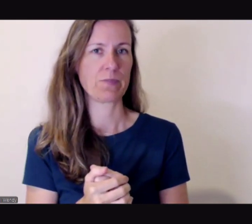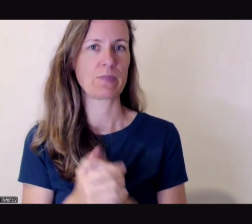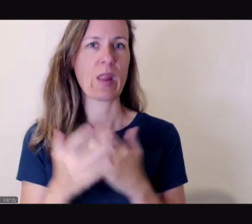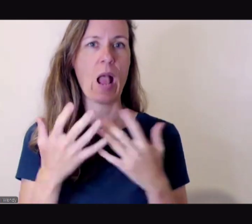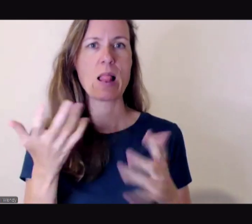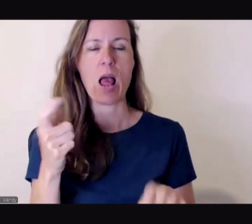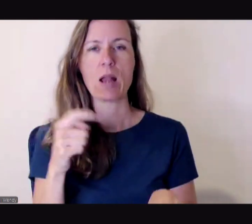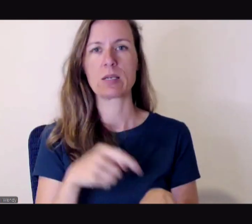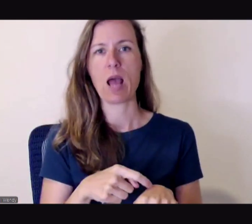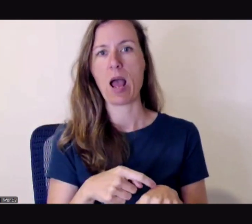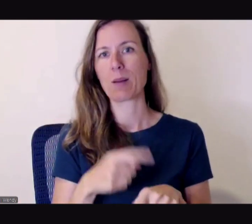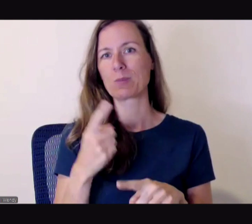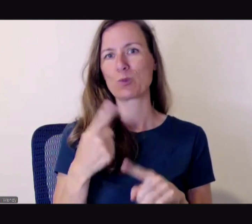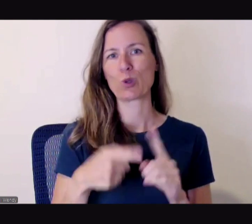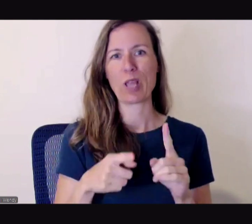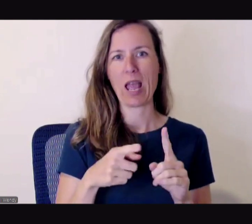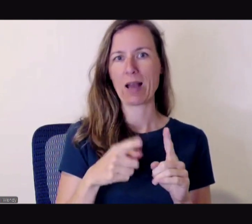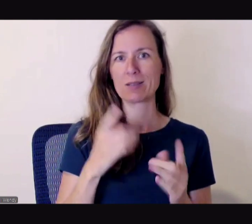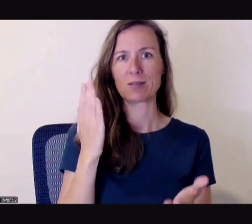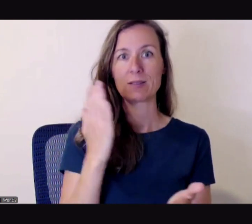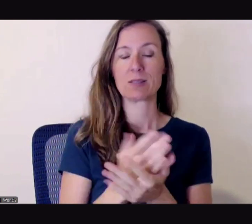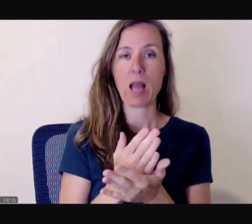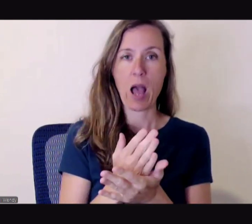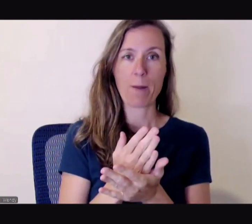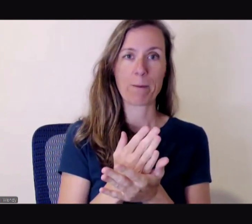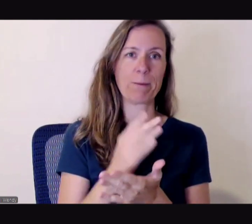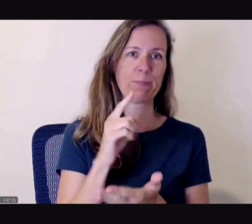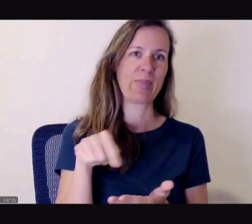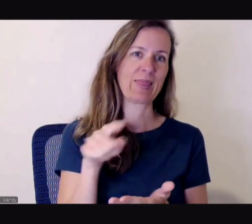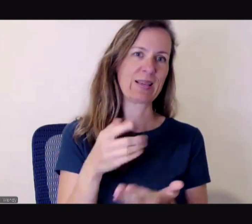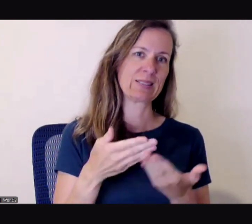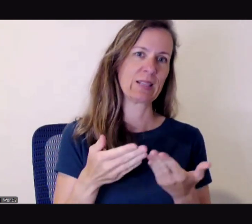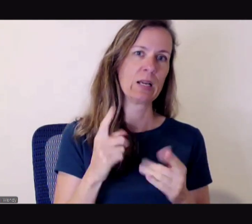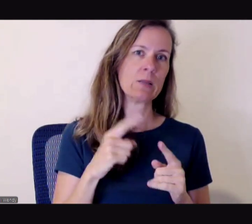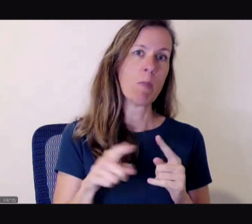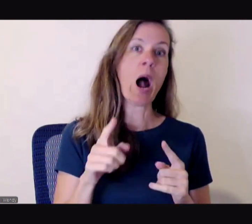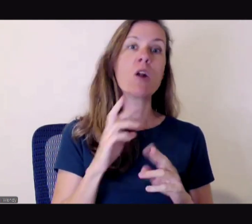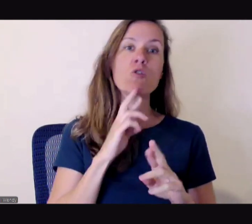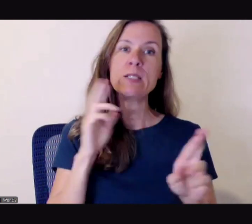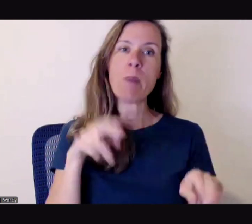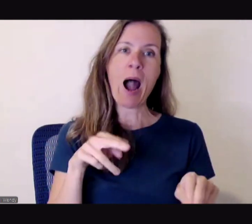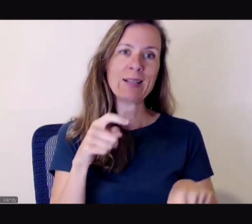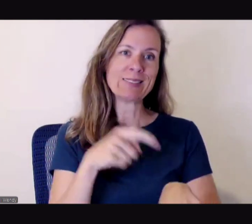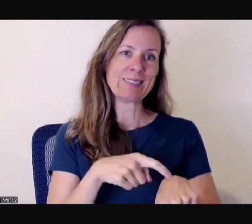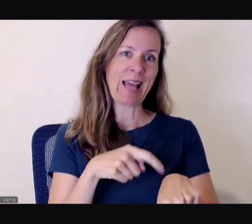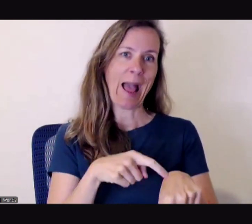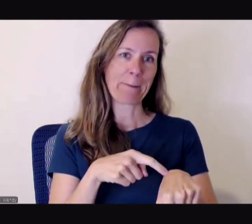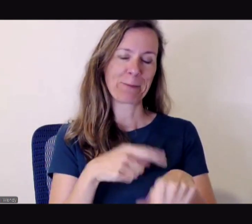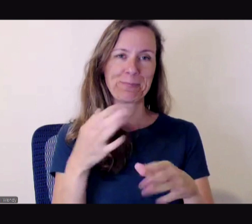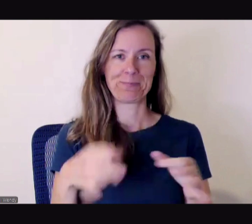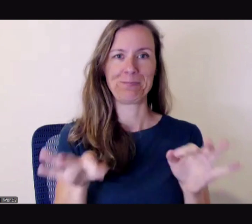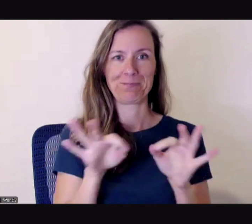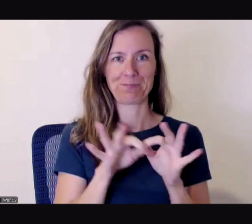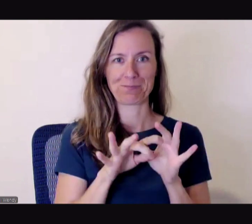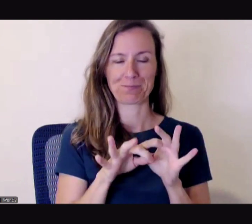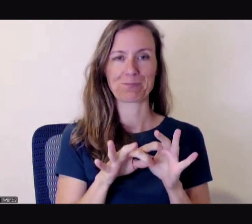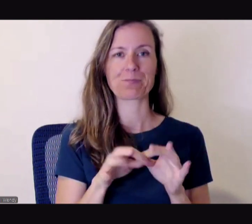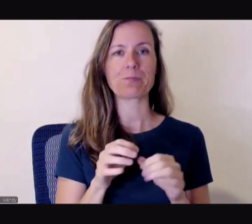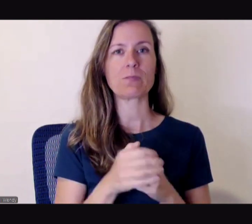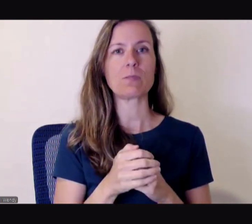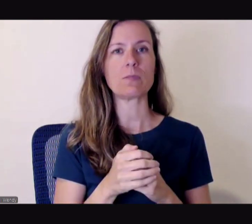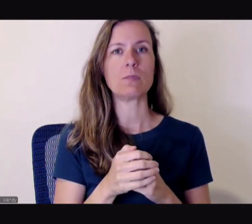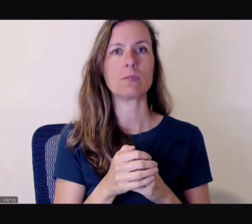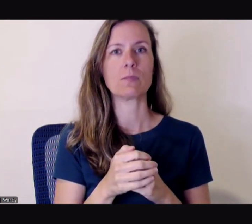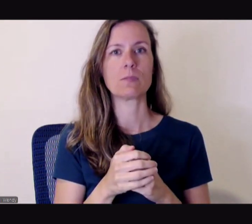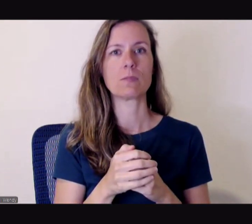particularly stop, but the aspect of response time and the back